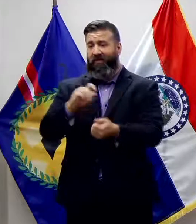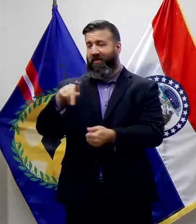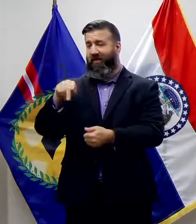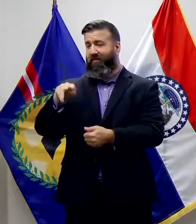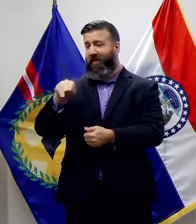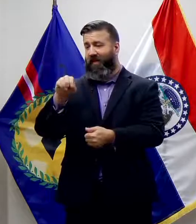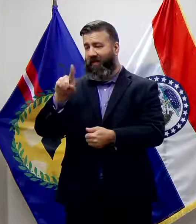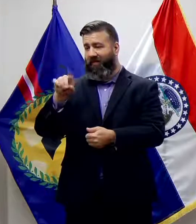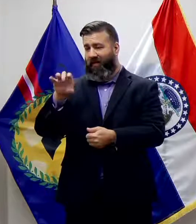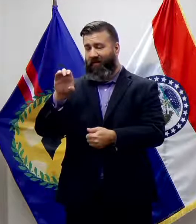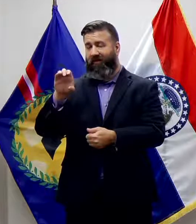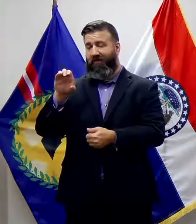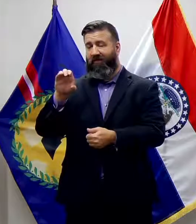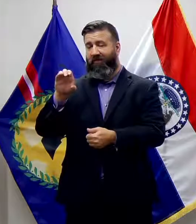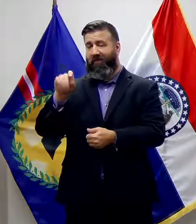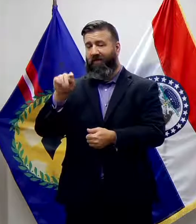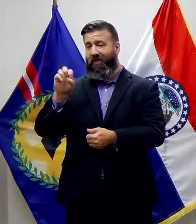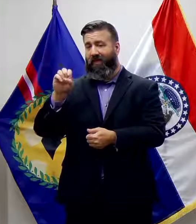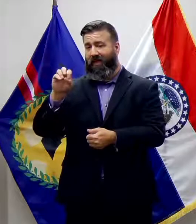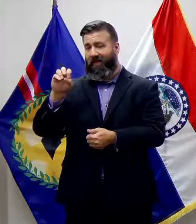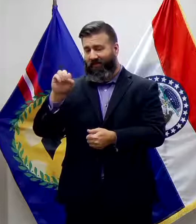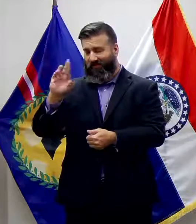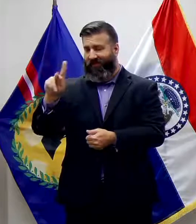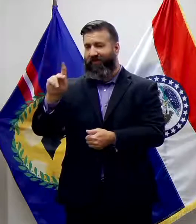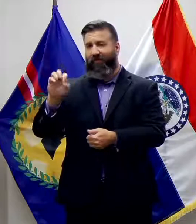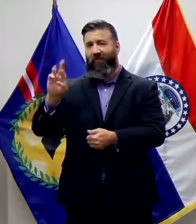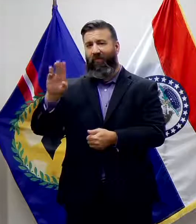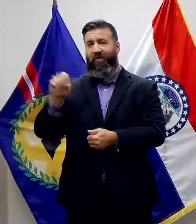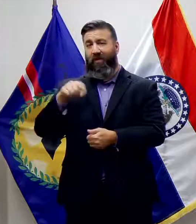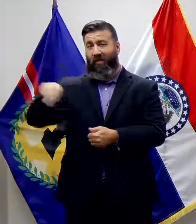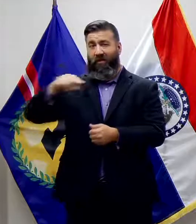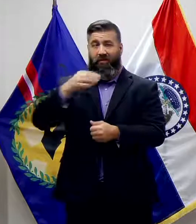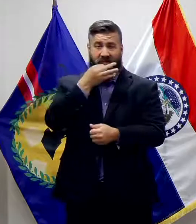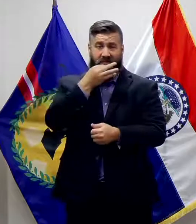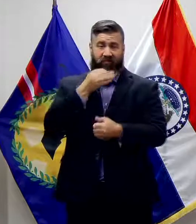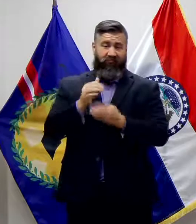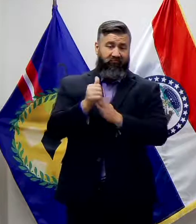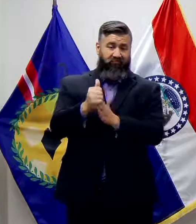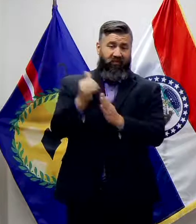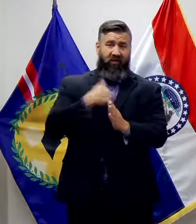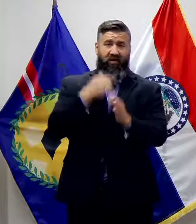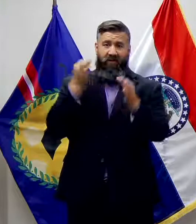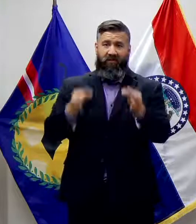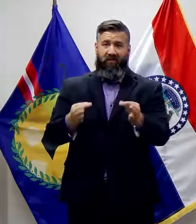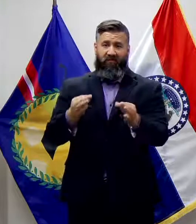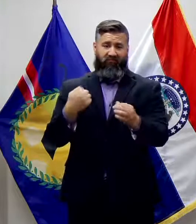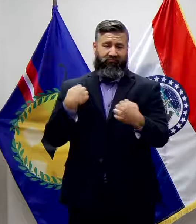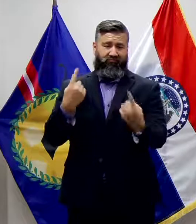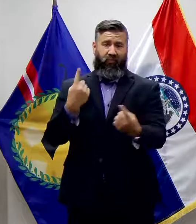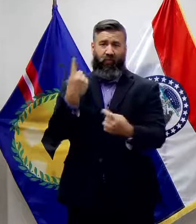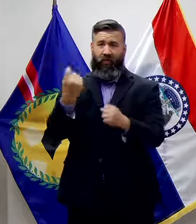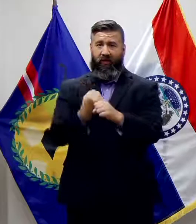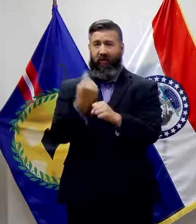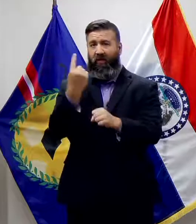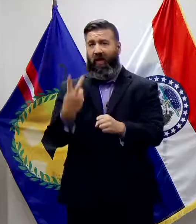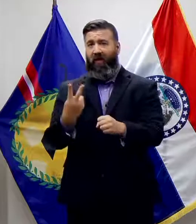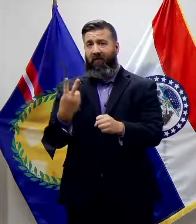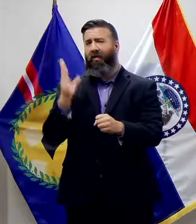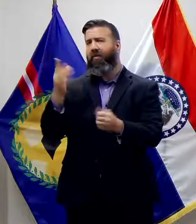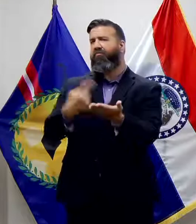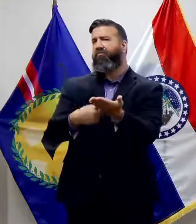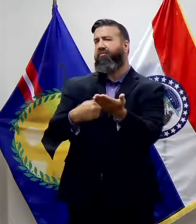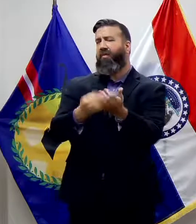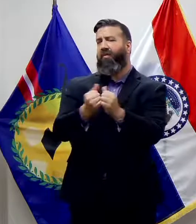have guided all of our decisions for the past year and a half, and we'll continue to talk to them about what we need to do going forward. But